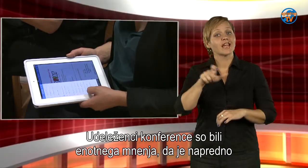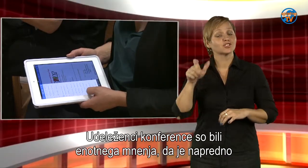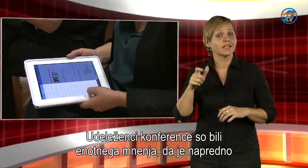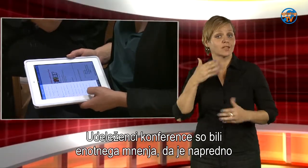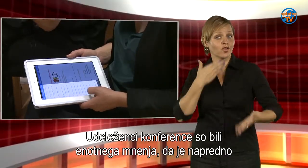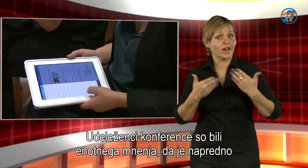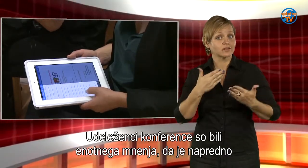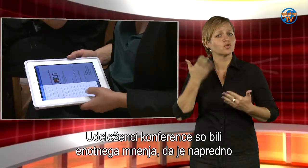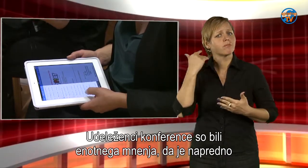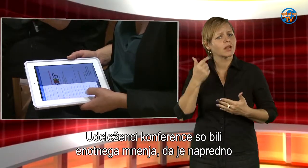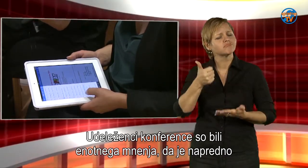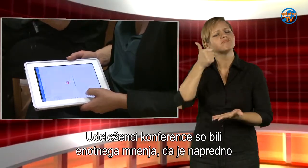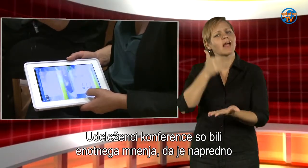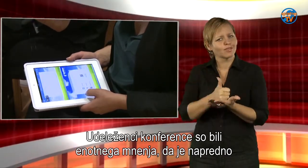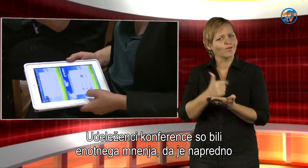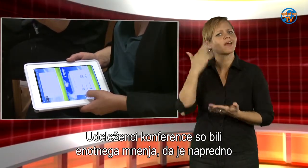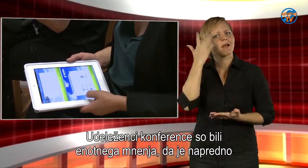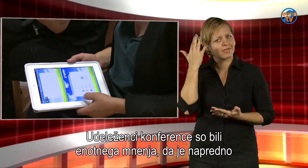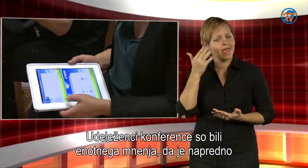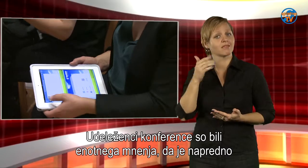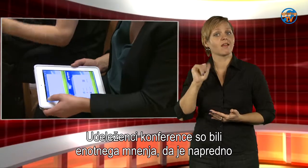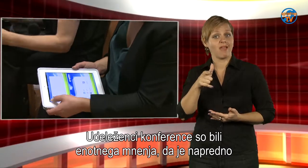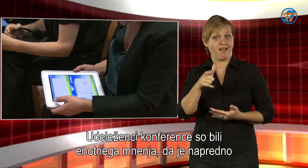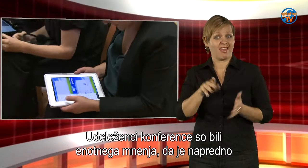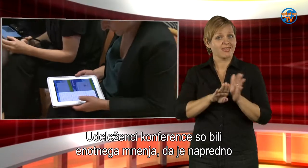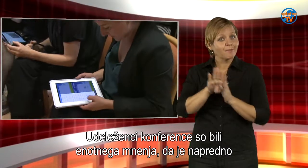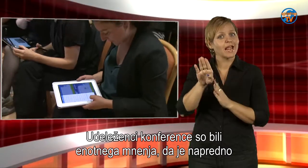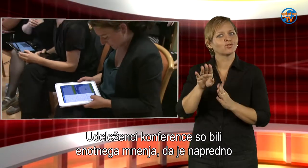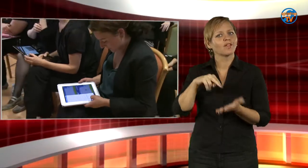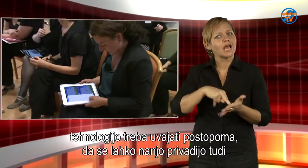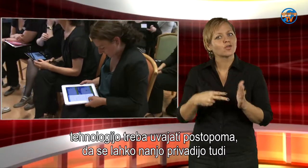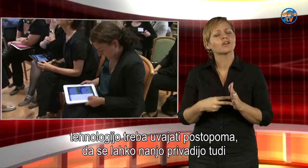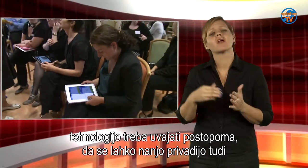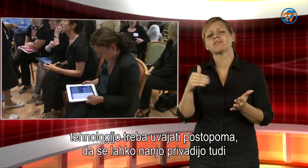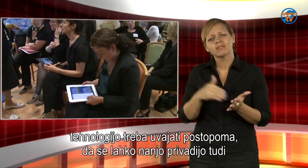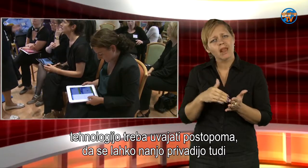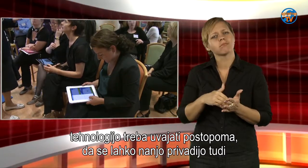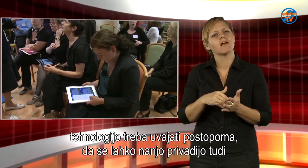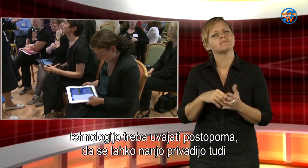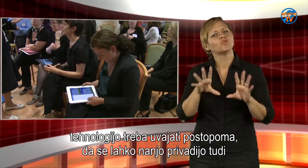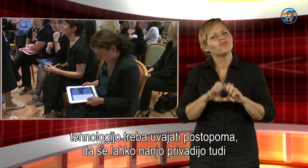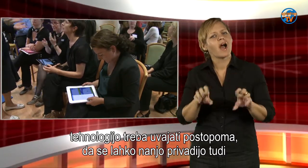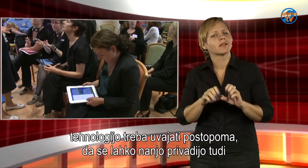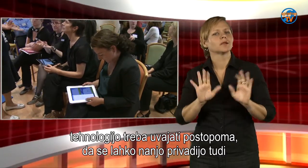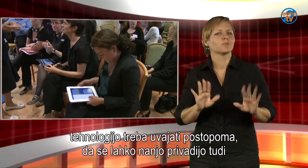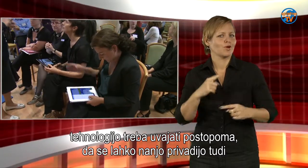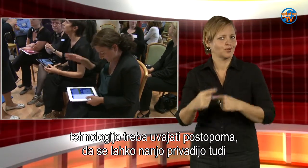Udeleženci konference so bili enotnega mnenja, da je napredno tehnologijo treba uvajati postopoma, da se lahko